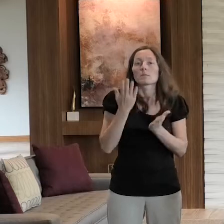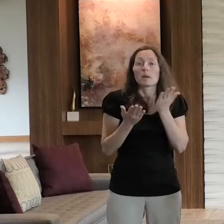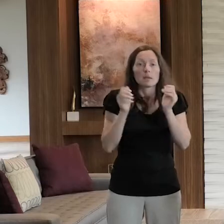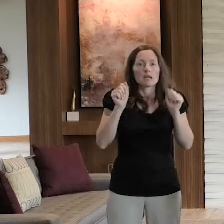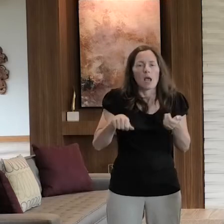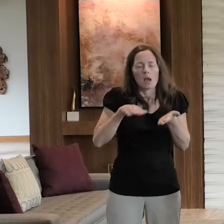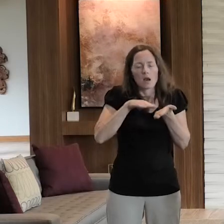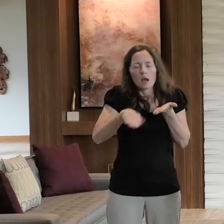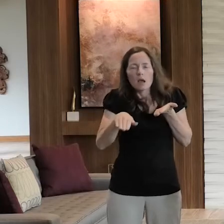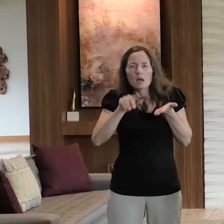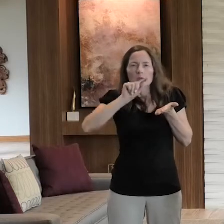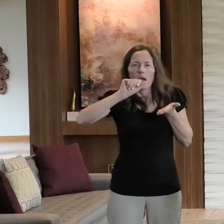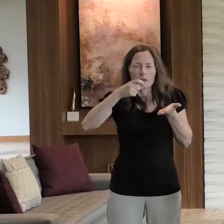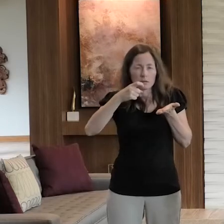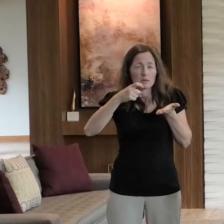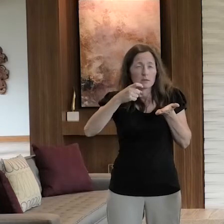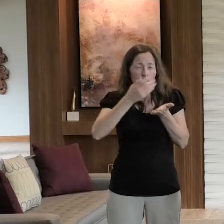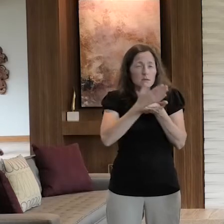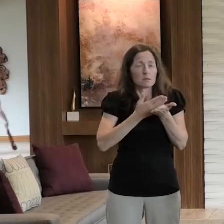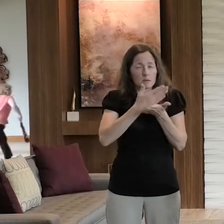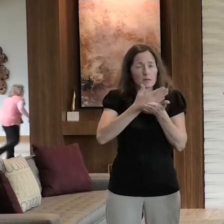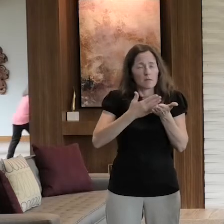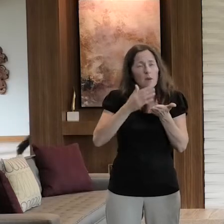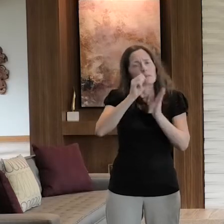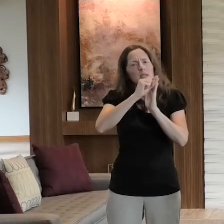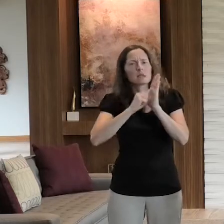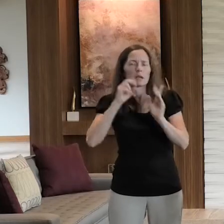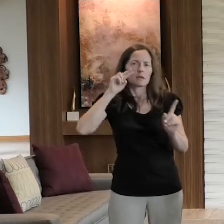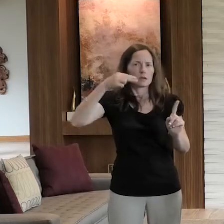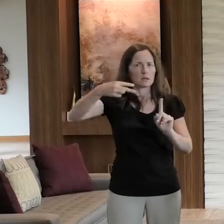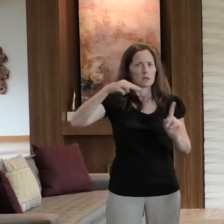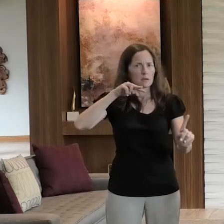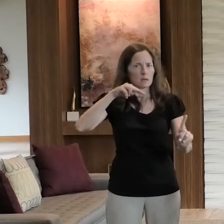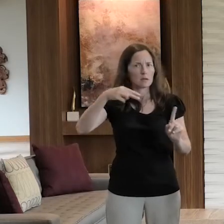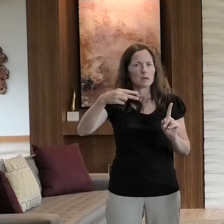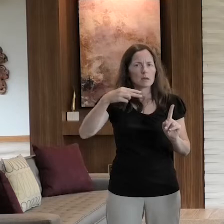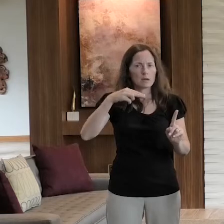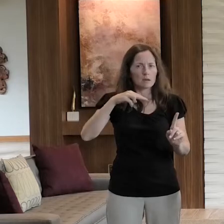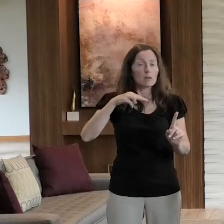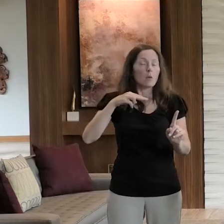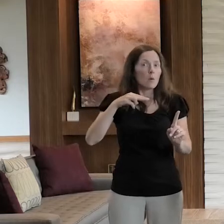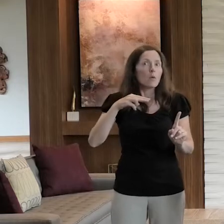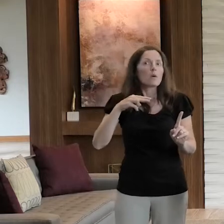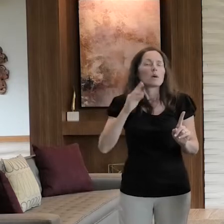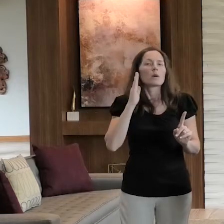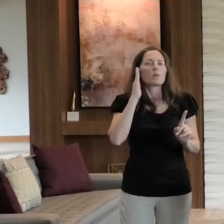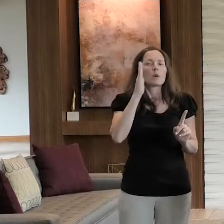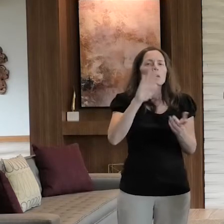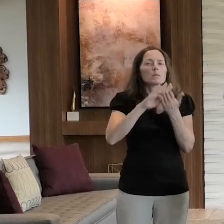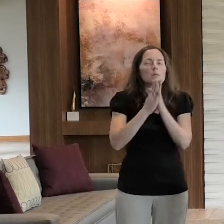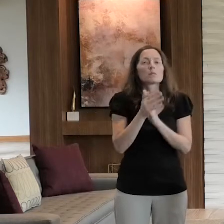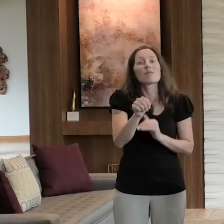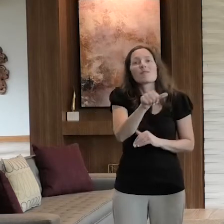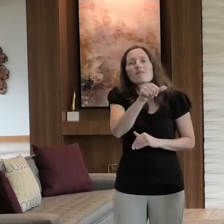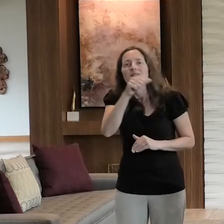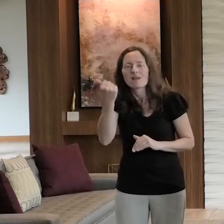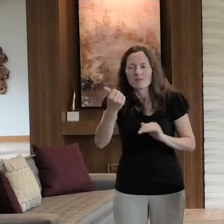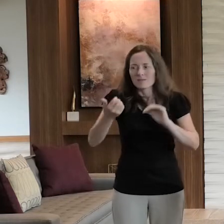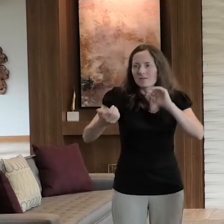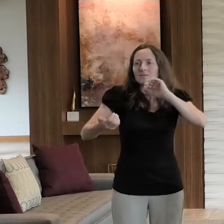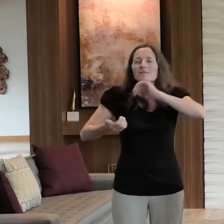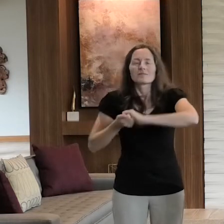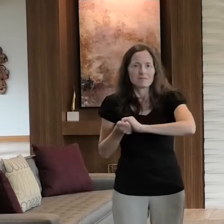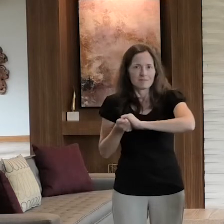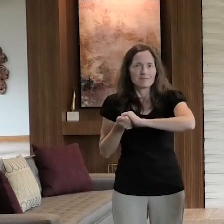forgive from the state perspective, where that then becomes another piece of the partnership that allows